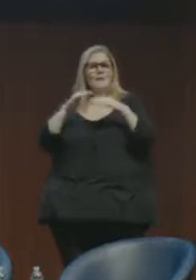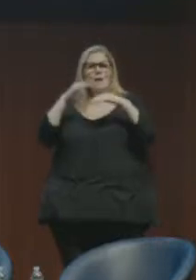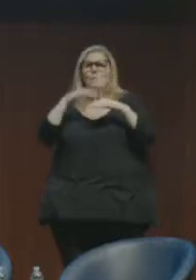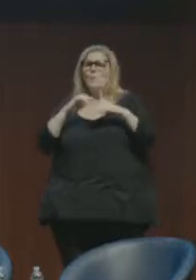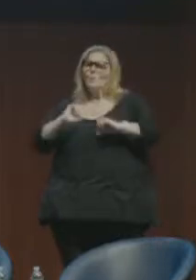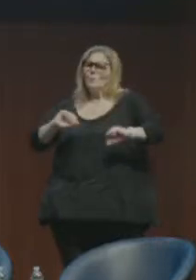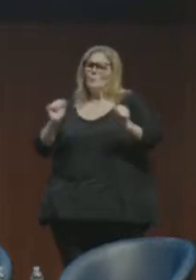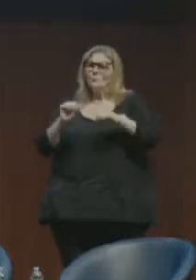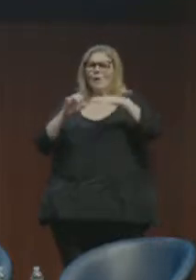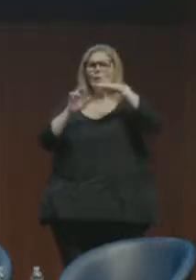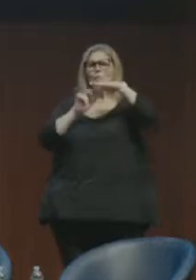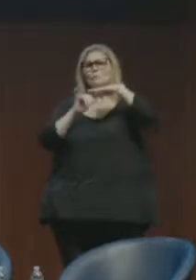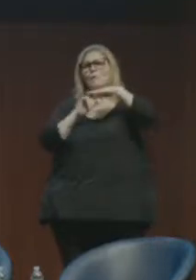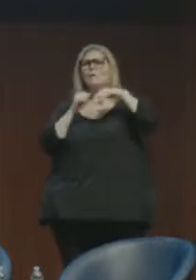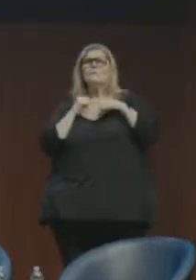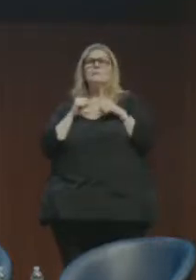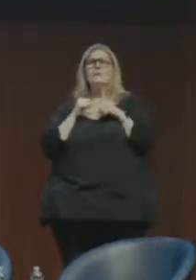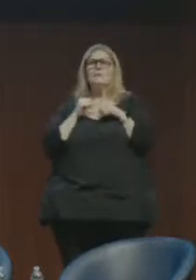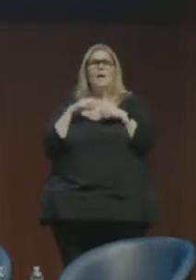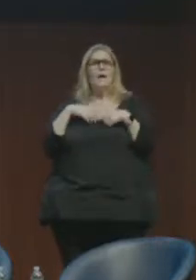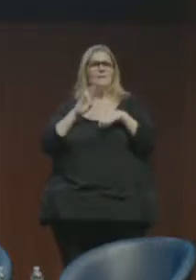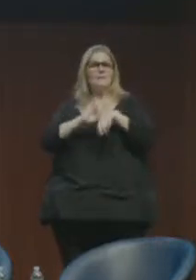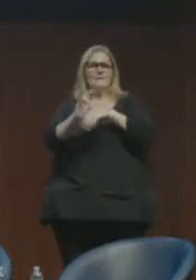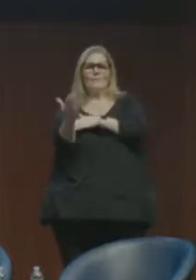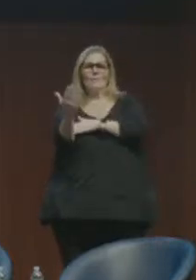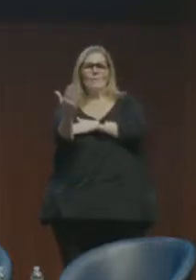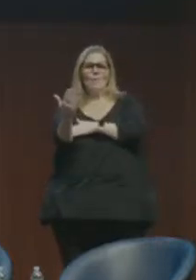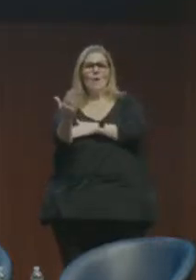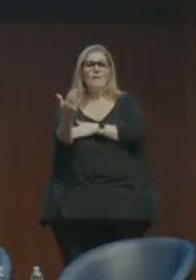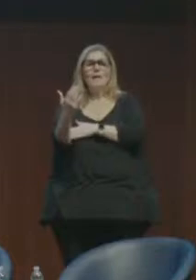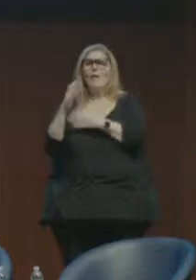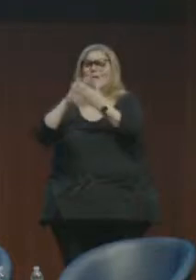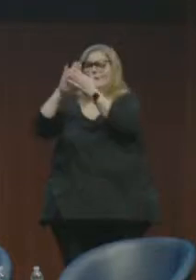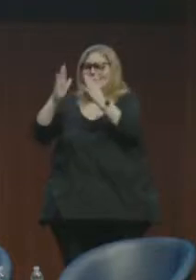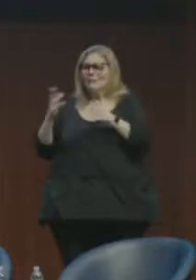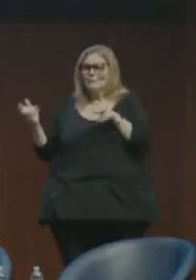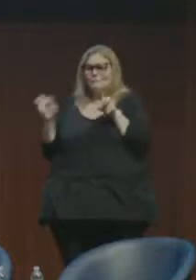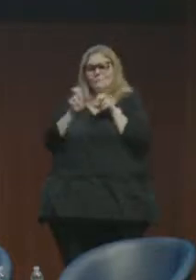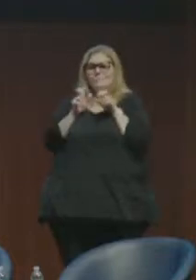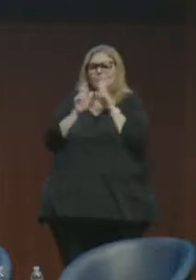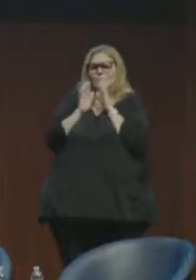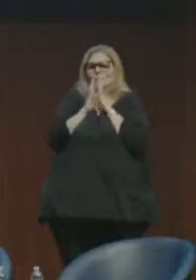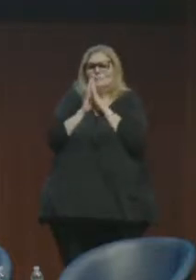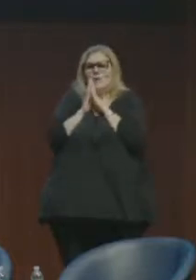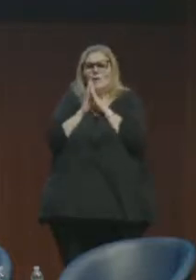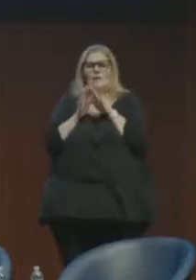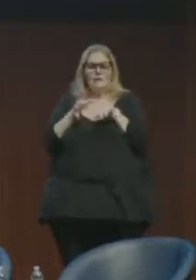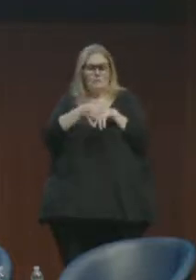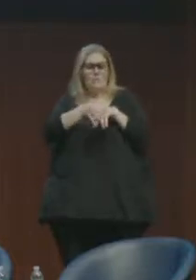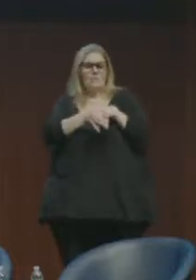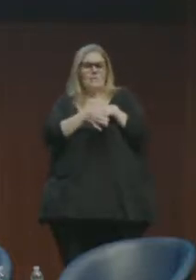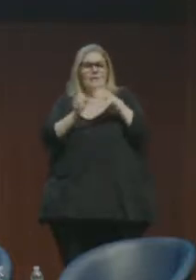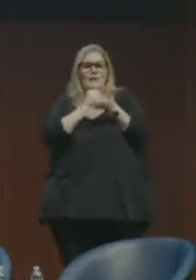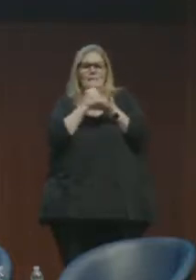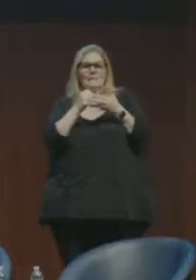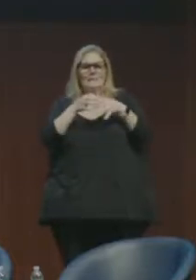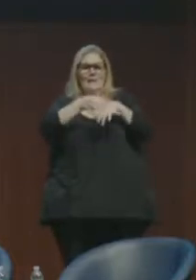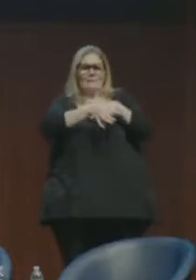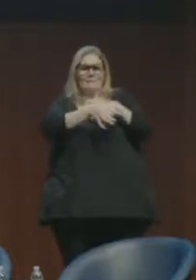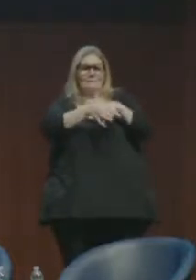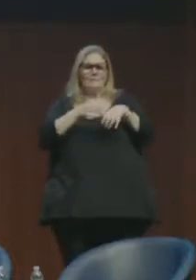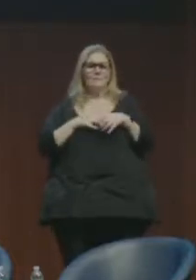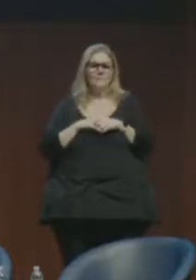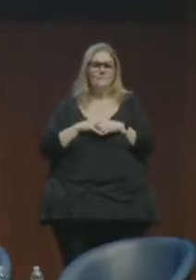frigid railroad, 7 a.m., housekeepers huddle, Our Lady of Guadalupe